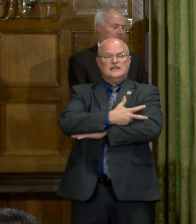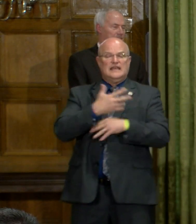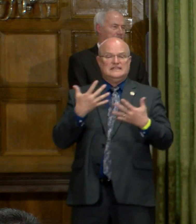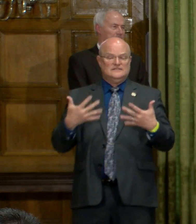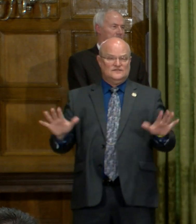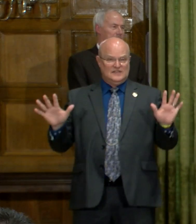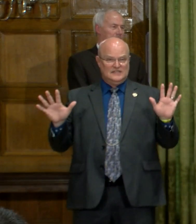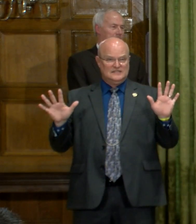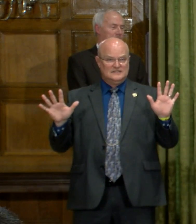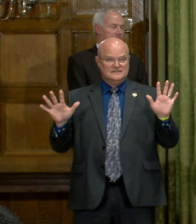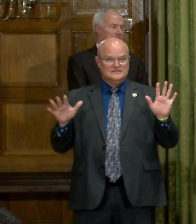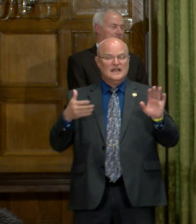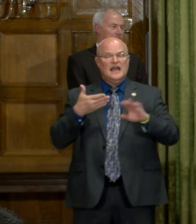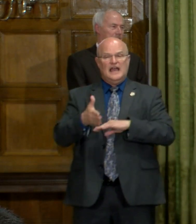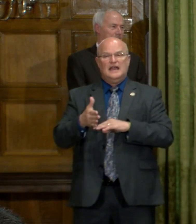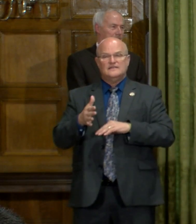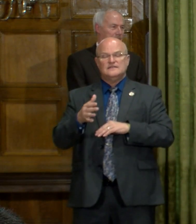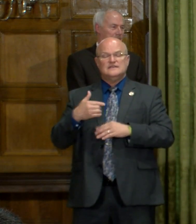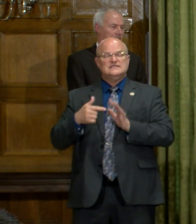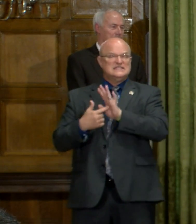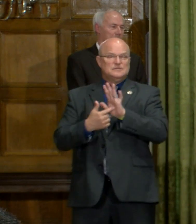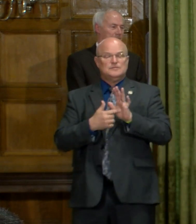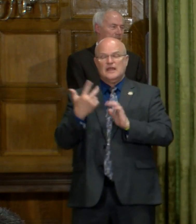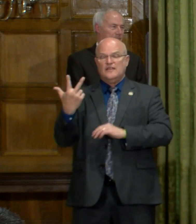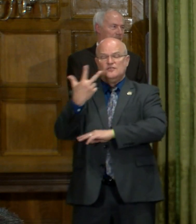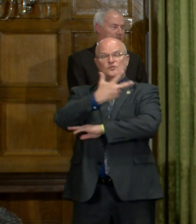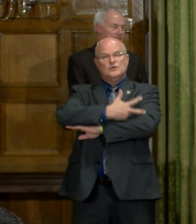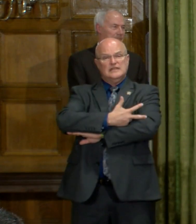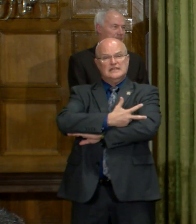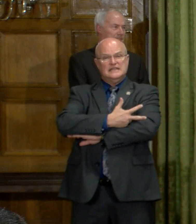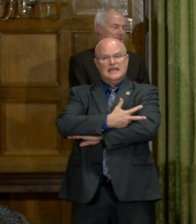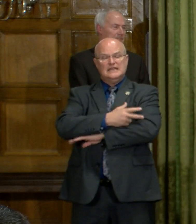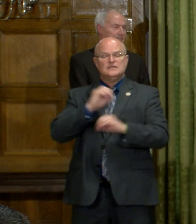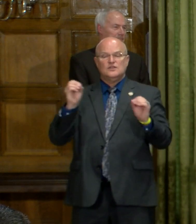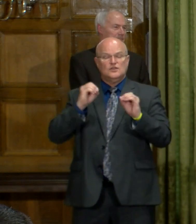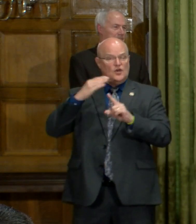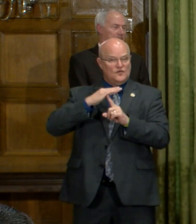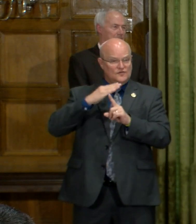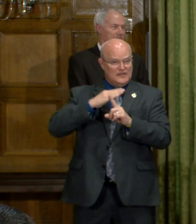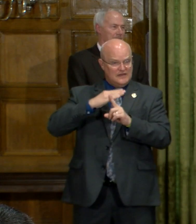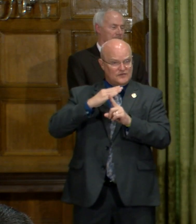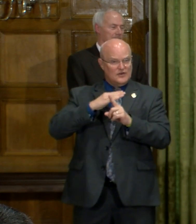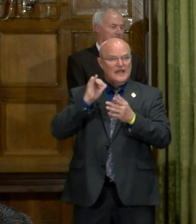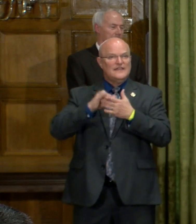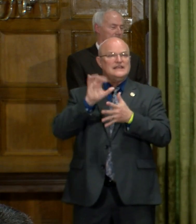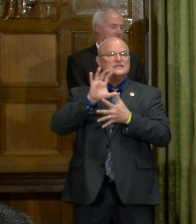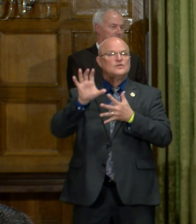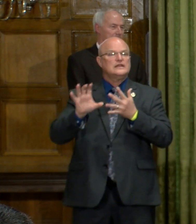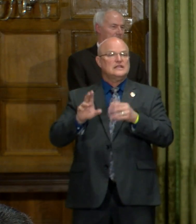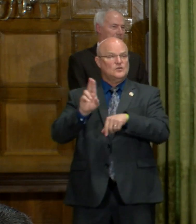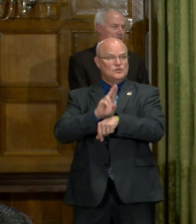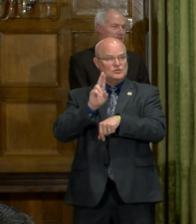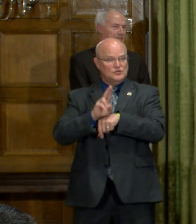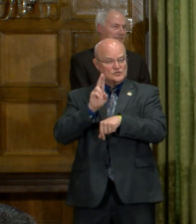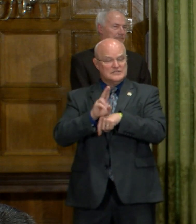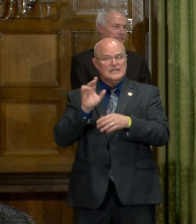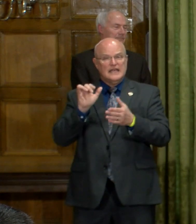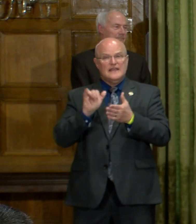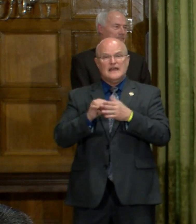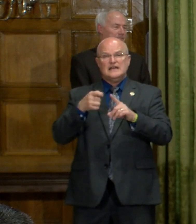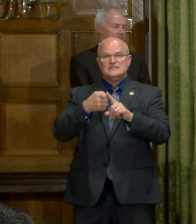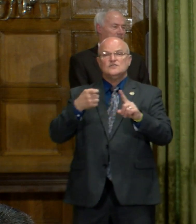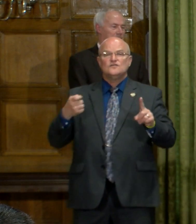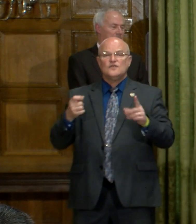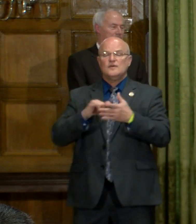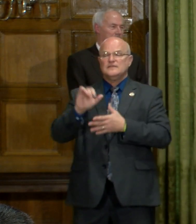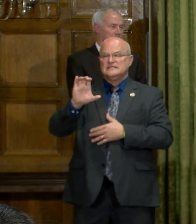free, 7 days after the onset of symptoms and 3 days free of fever is the criteria we're using, which is from